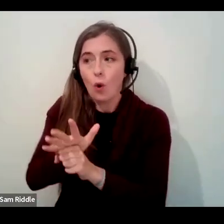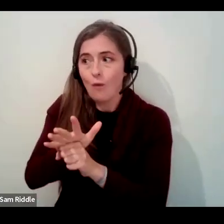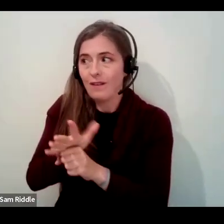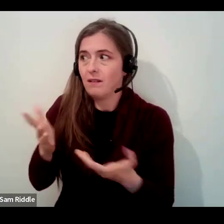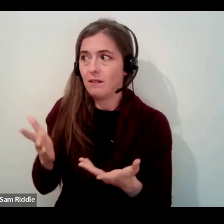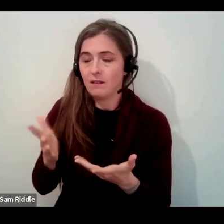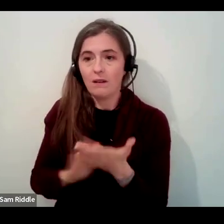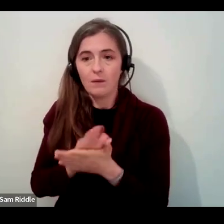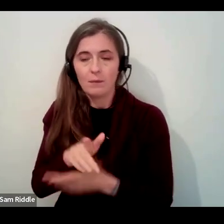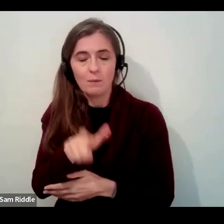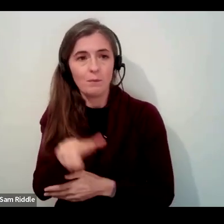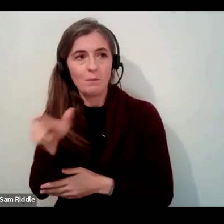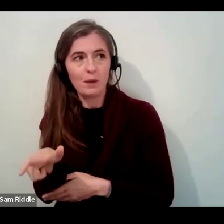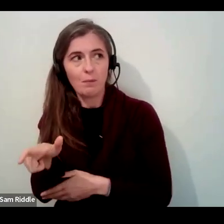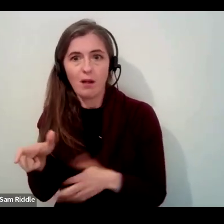were